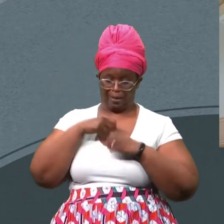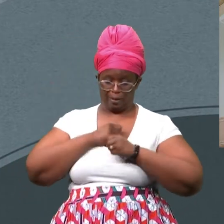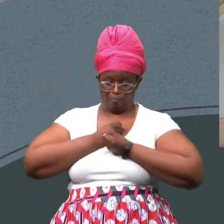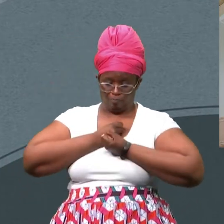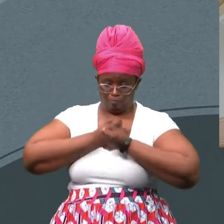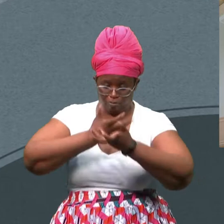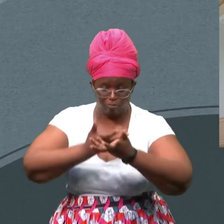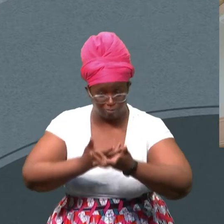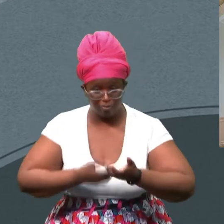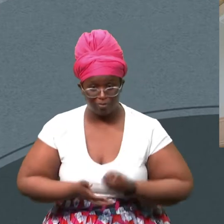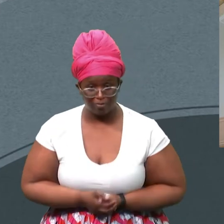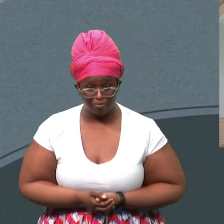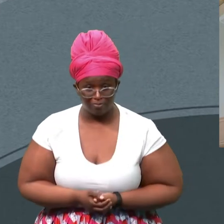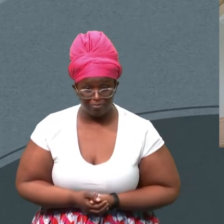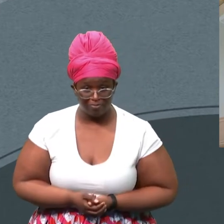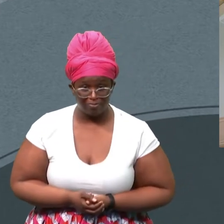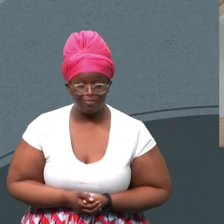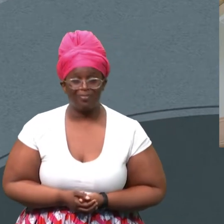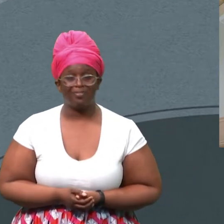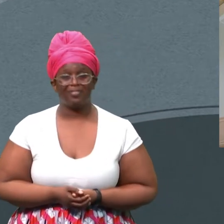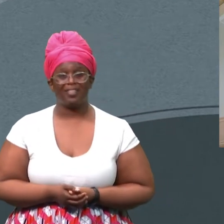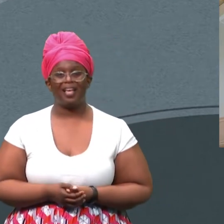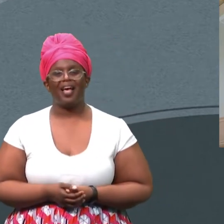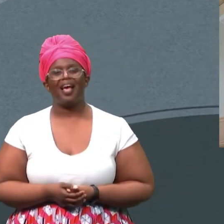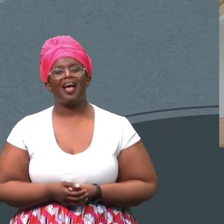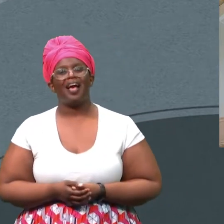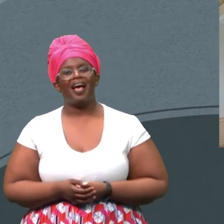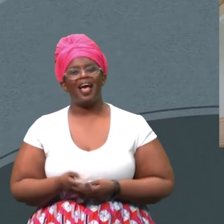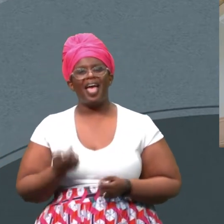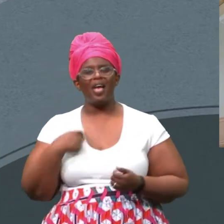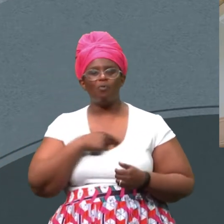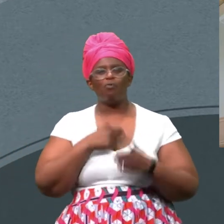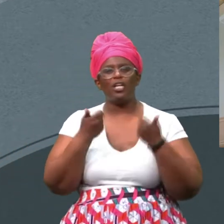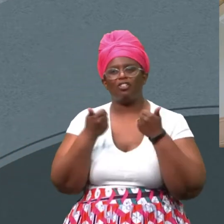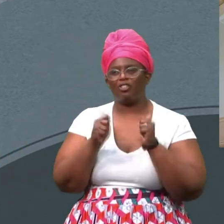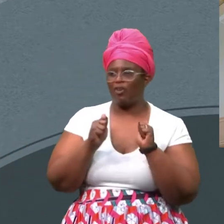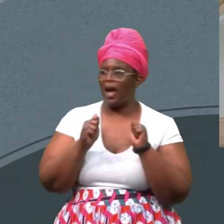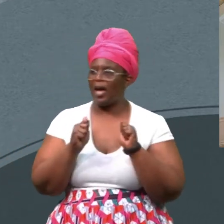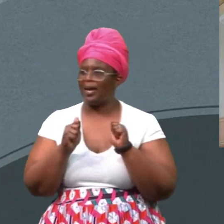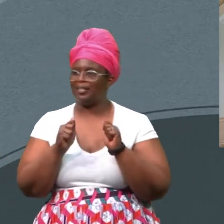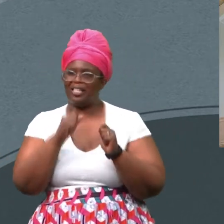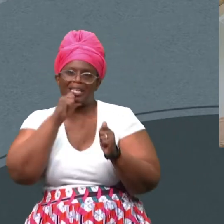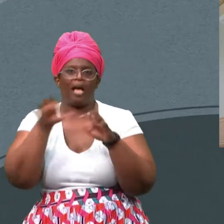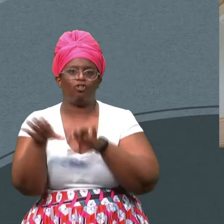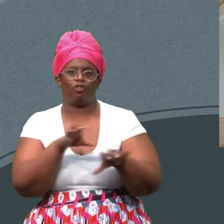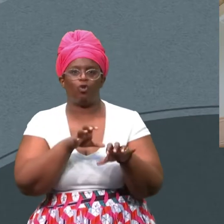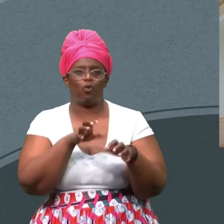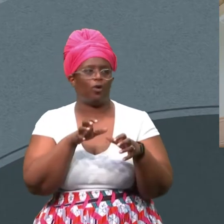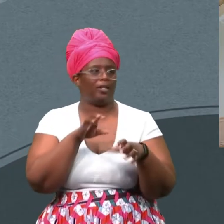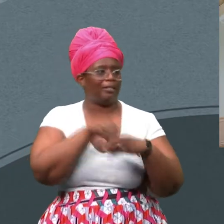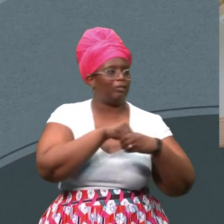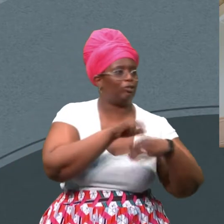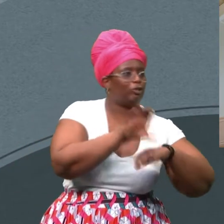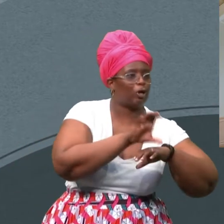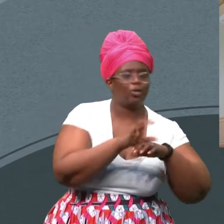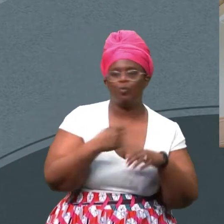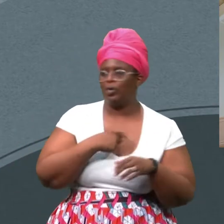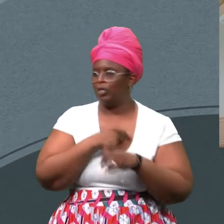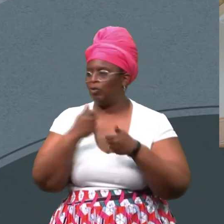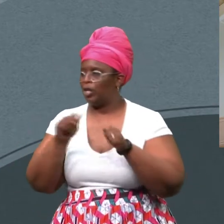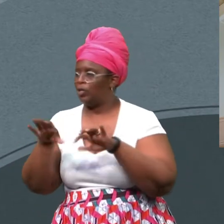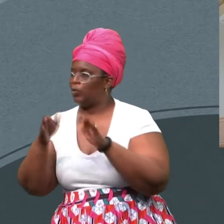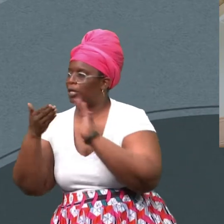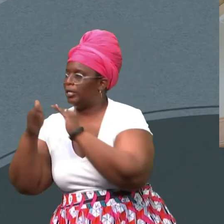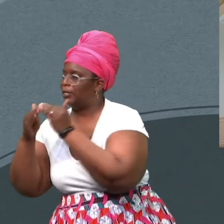out what God has in you. And I know we try to work it out in the world. We try to work it out in the street. We try to work it out in our